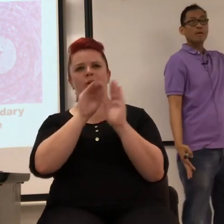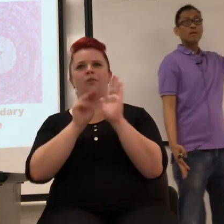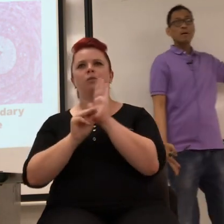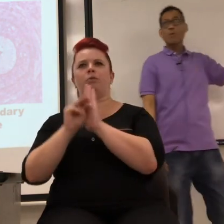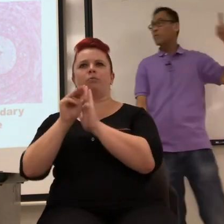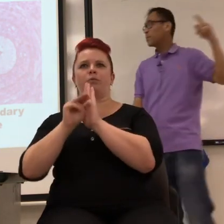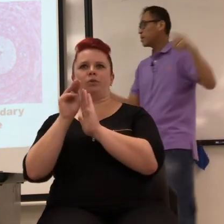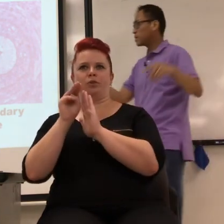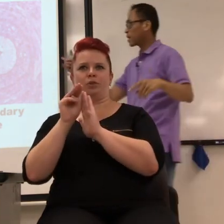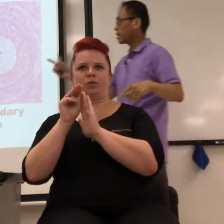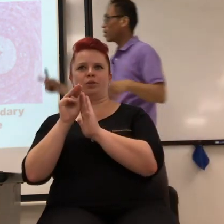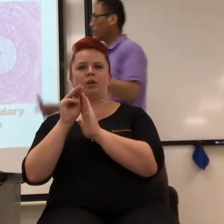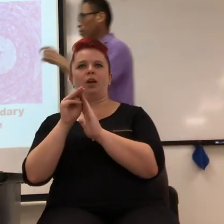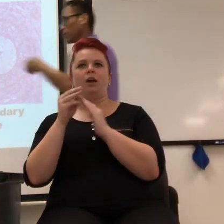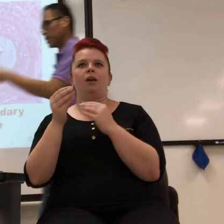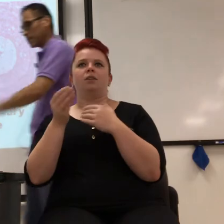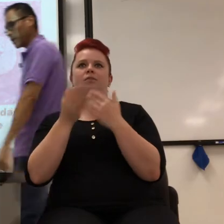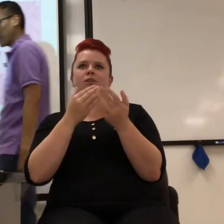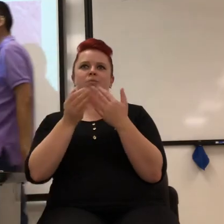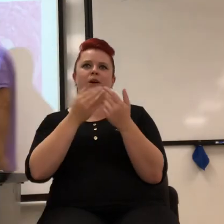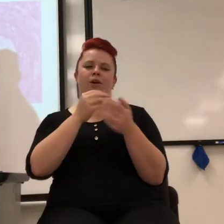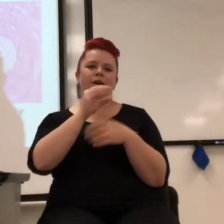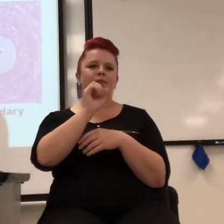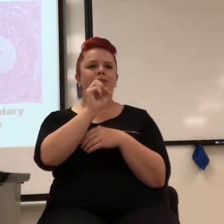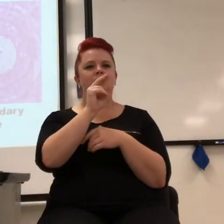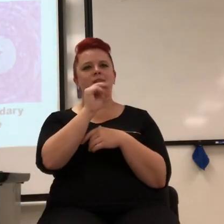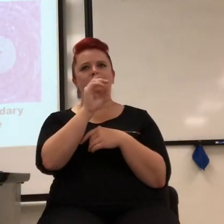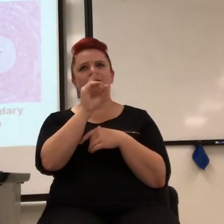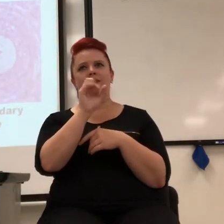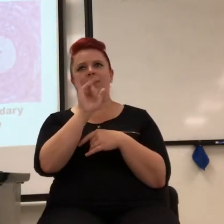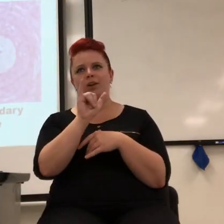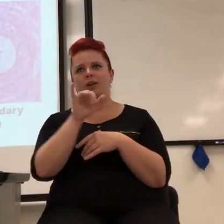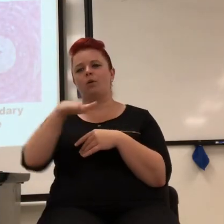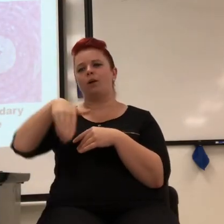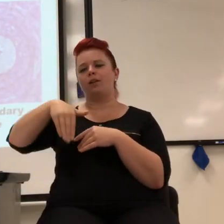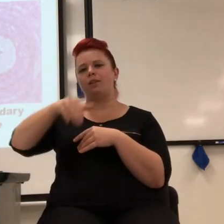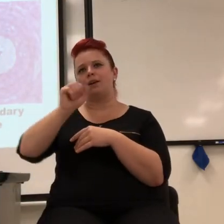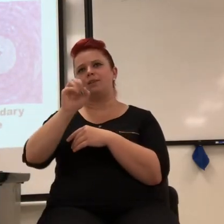far, whether it be secondary or late secondary. I think that's my next slide.